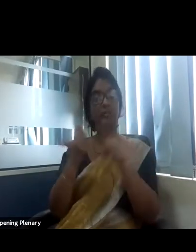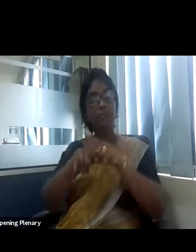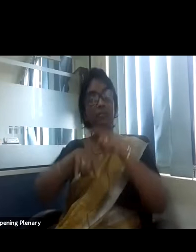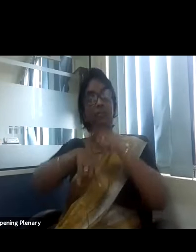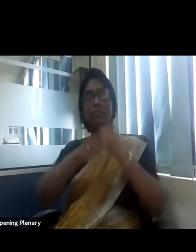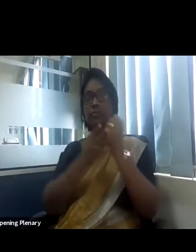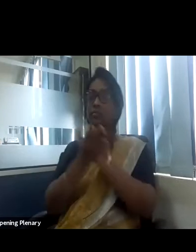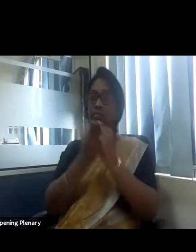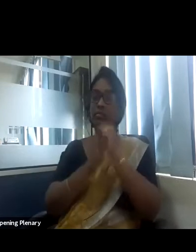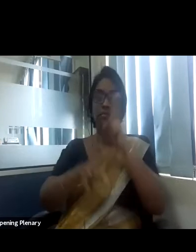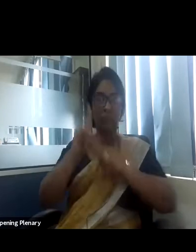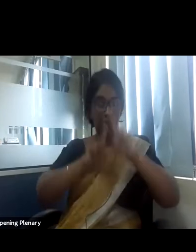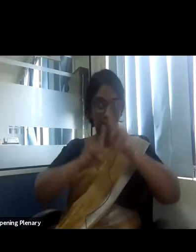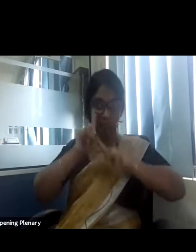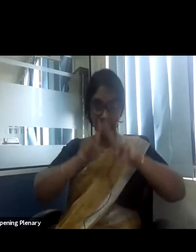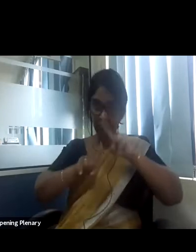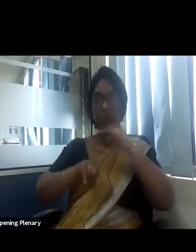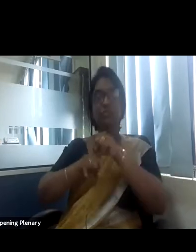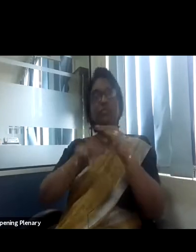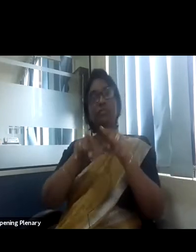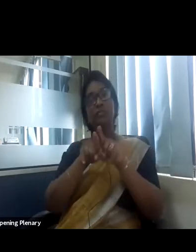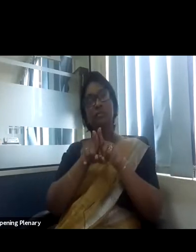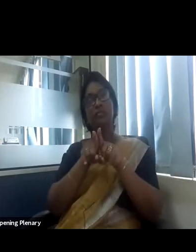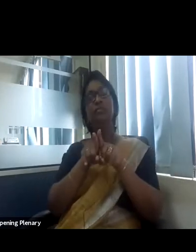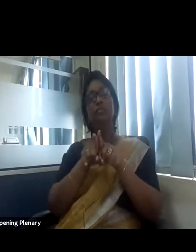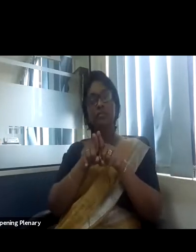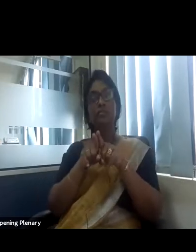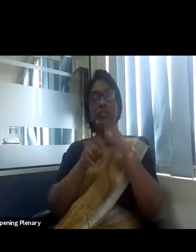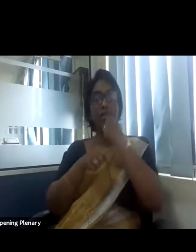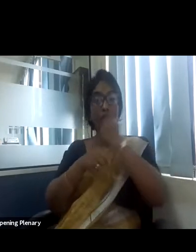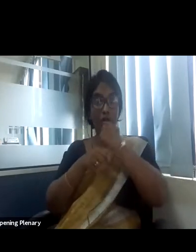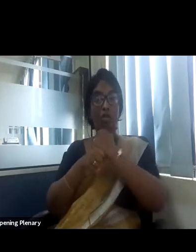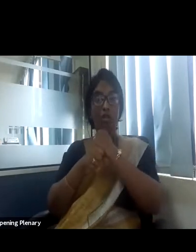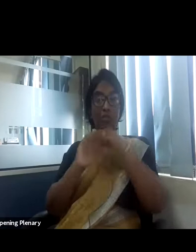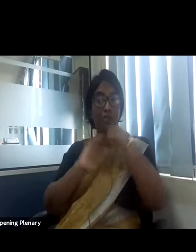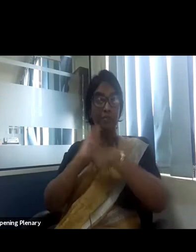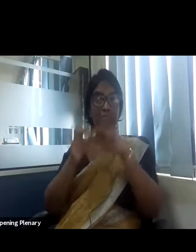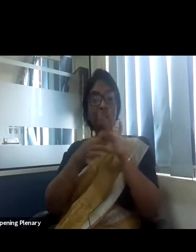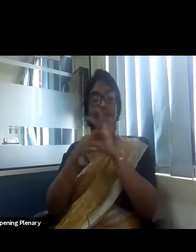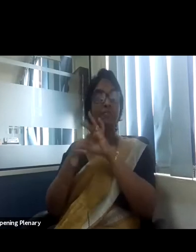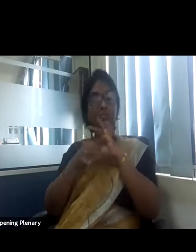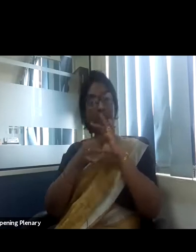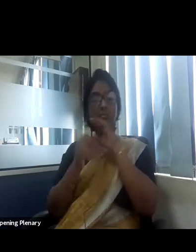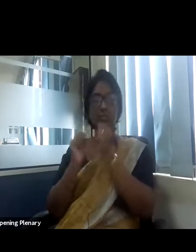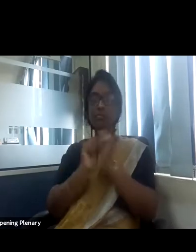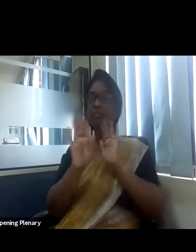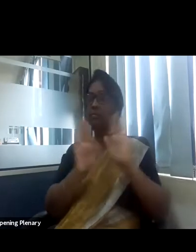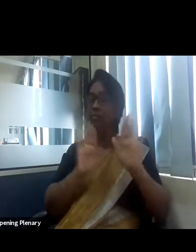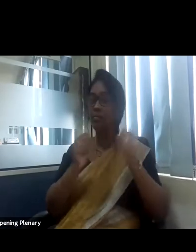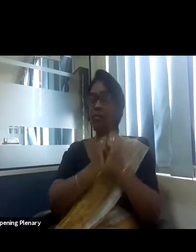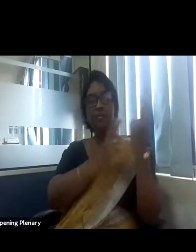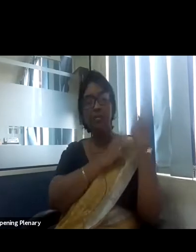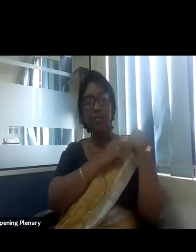board director of the Global Compact Network Sri Lanka, and the session rapporteurs are the heads of the relevant working